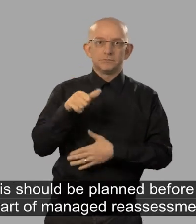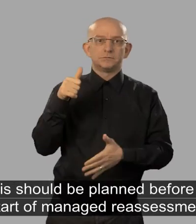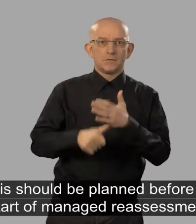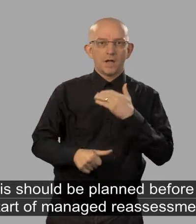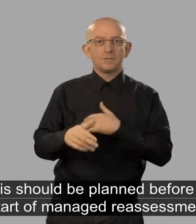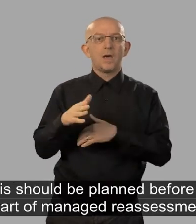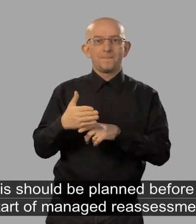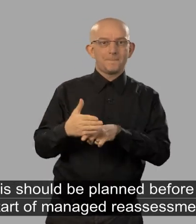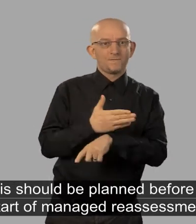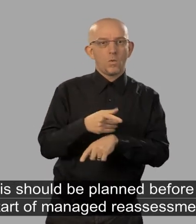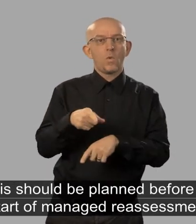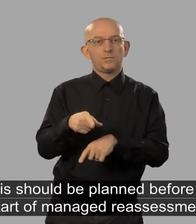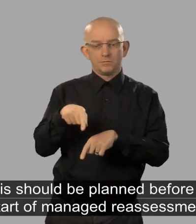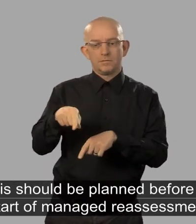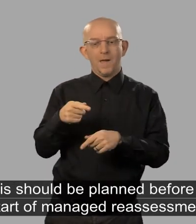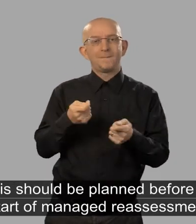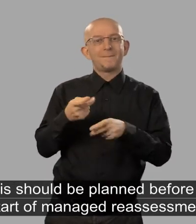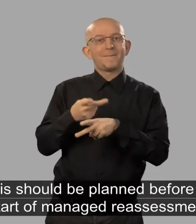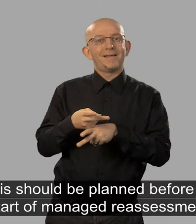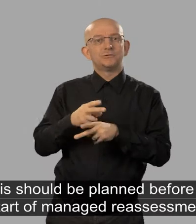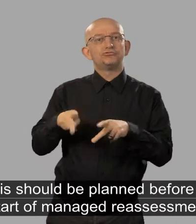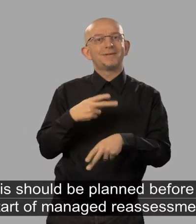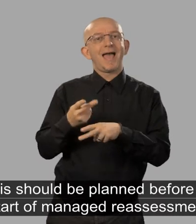This should be planned before the start of managed reassessment.